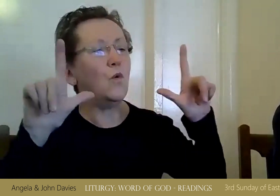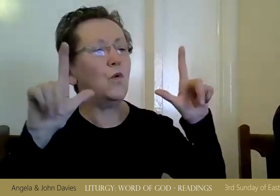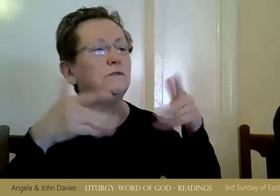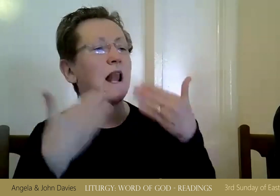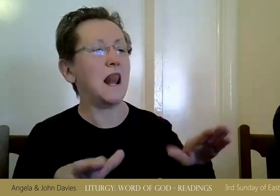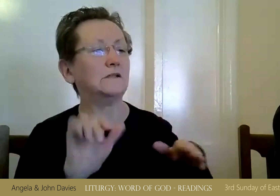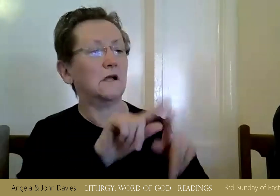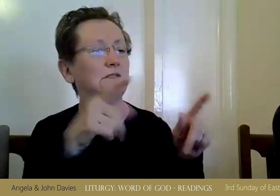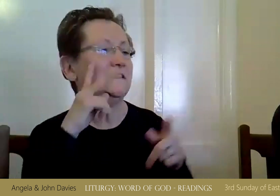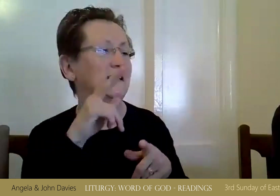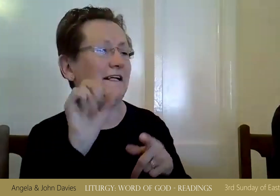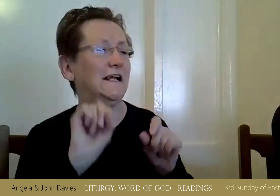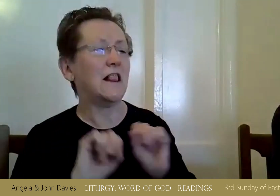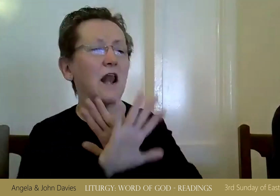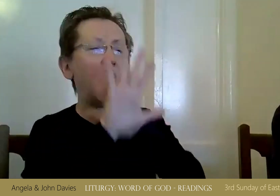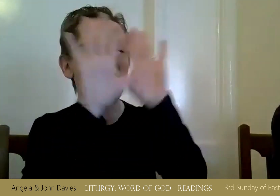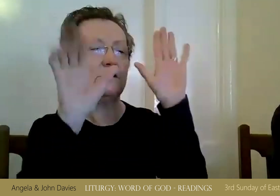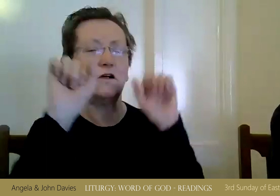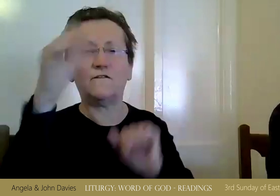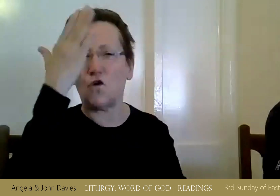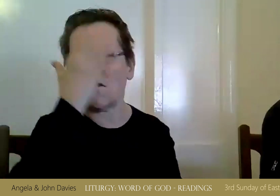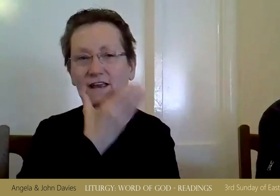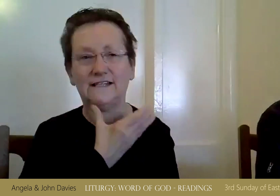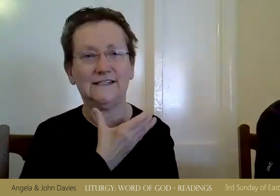Lord, let us see the light of your face.